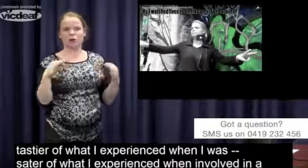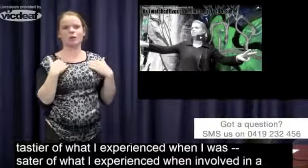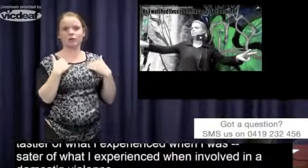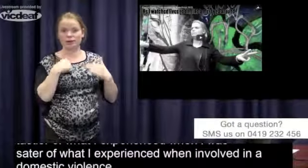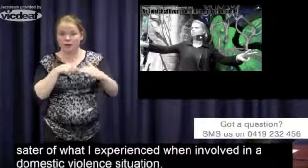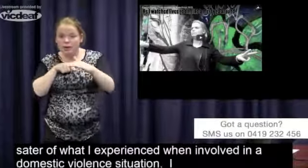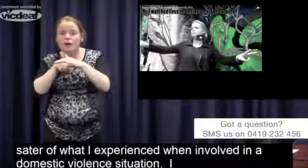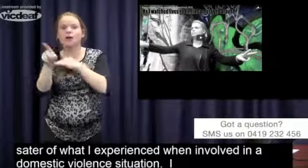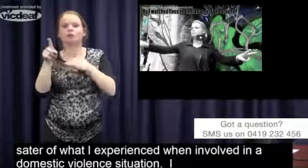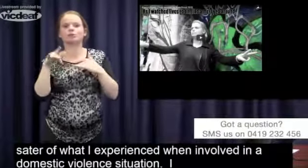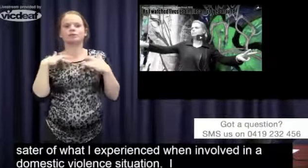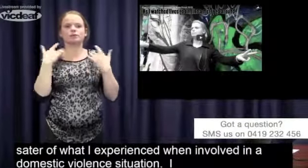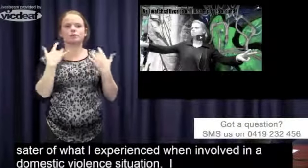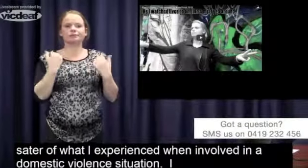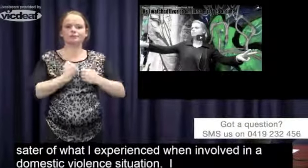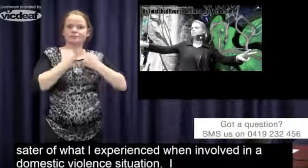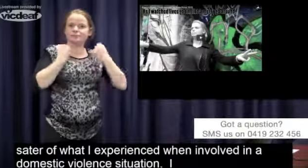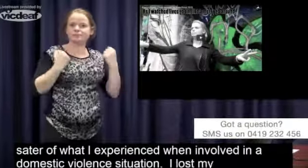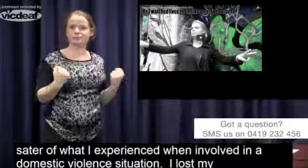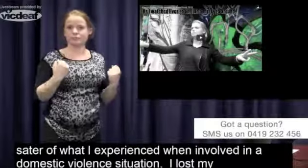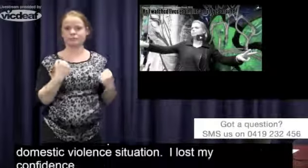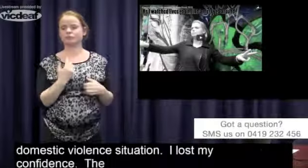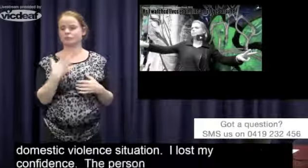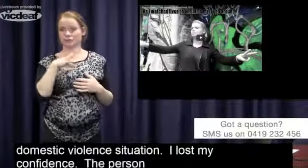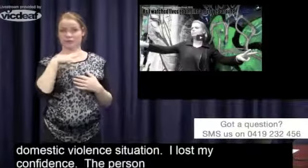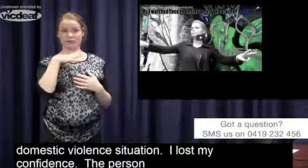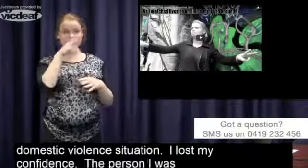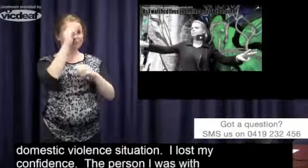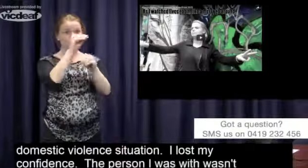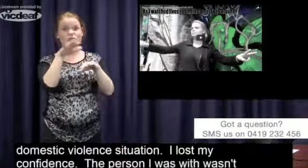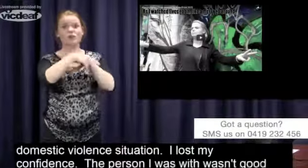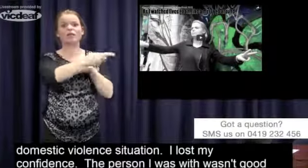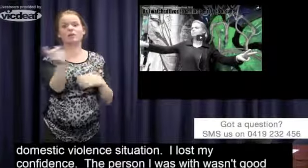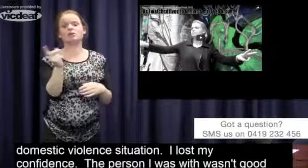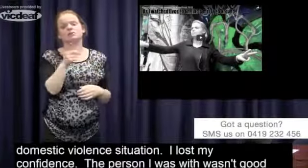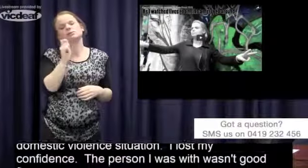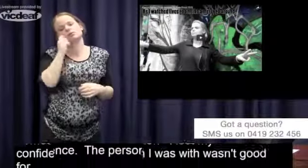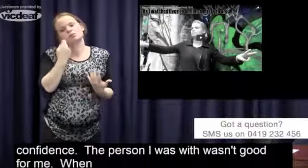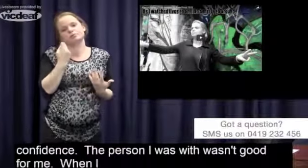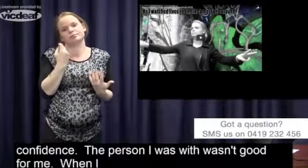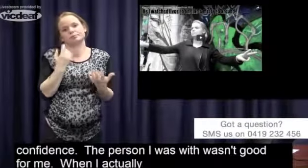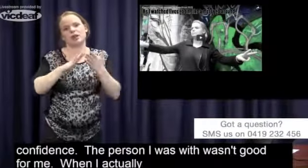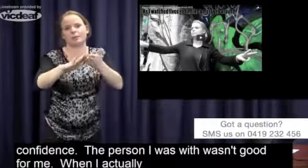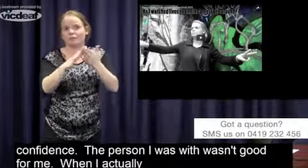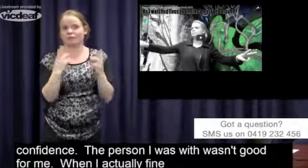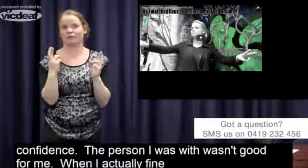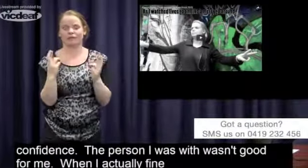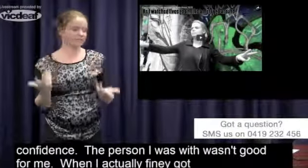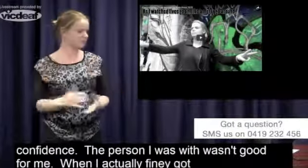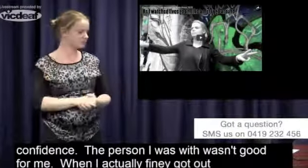The person that I was with wasn't good for me. And when I actually finally got out of that relationship, I felt empowered.